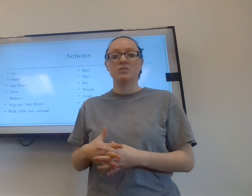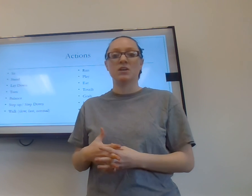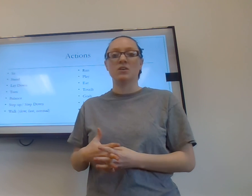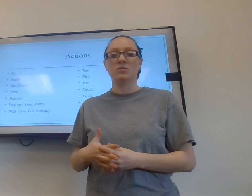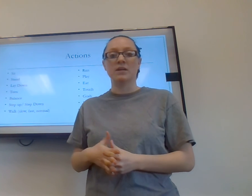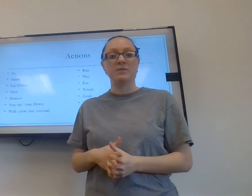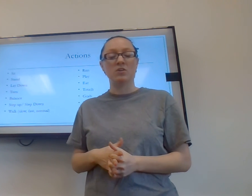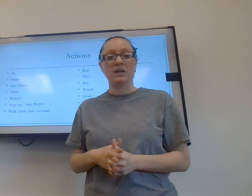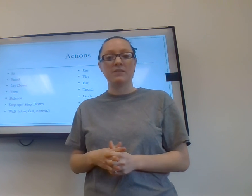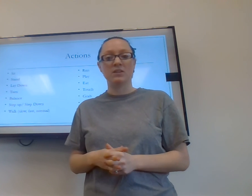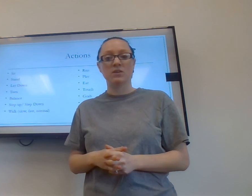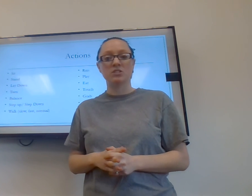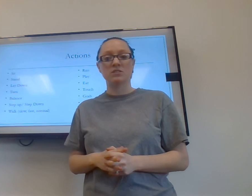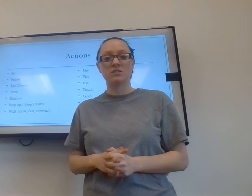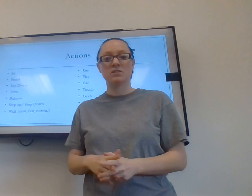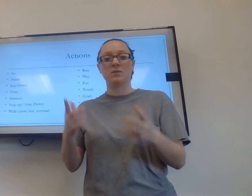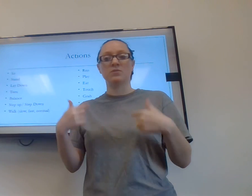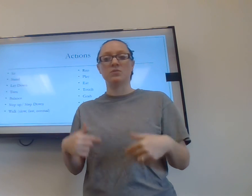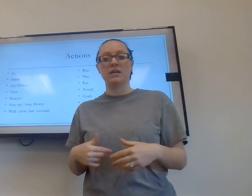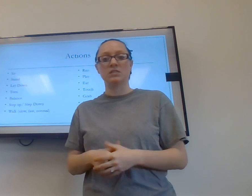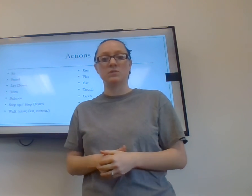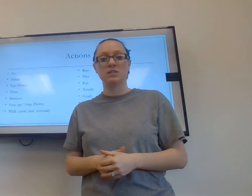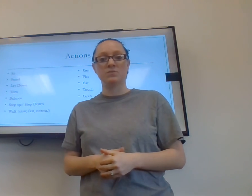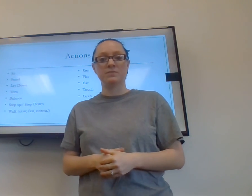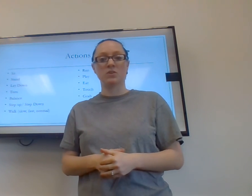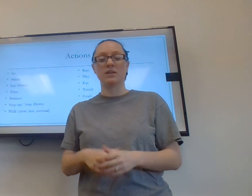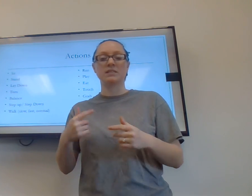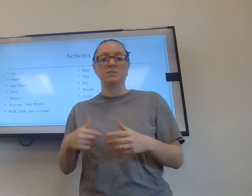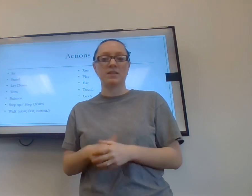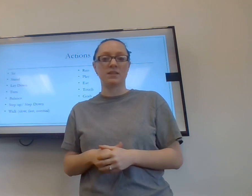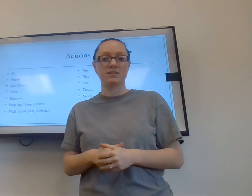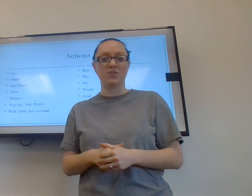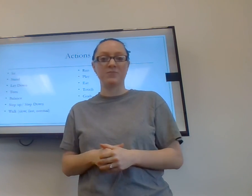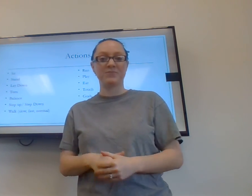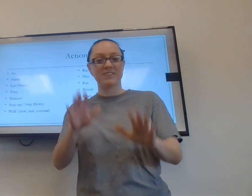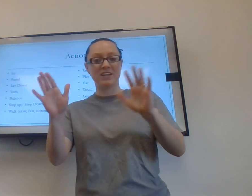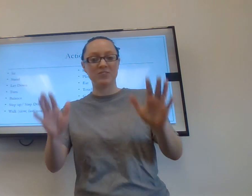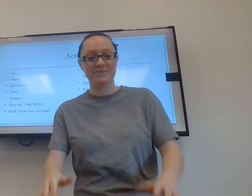So let me know if you have any questions, and we'll do it next week too, or next month. So thank you.